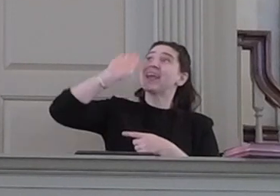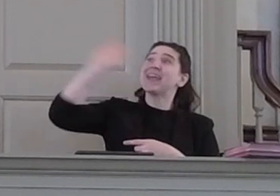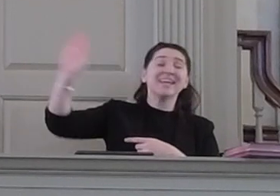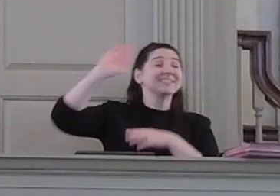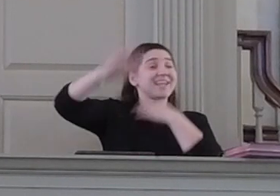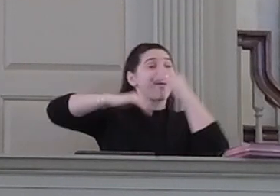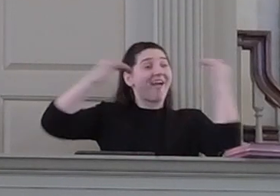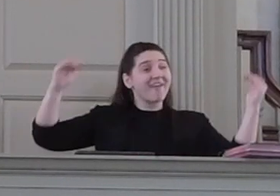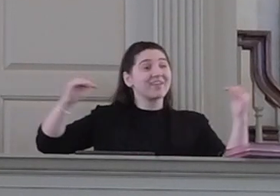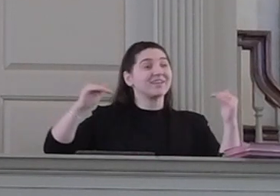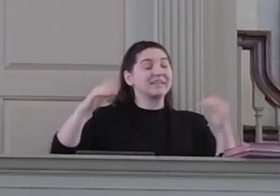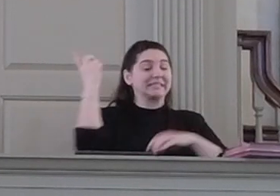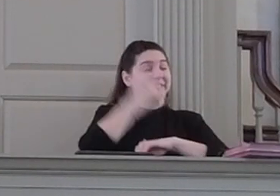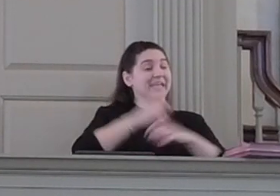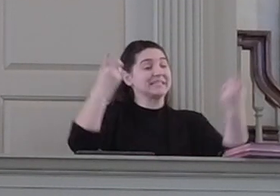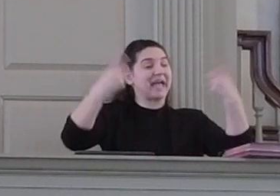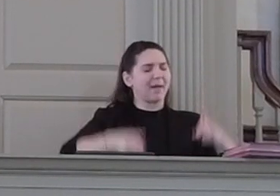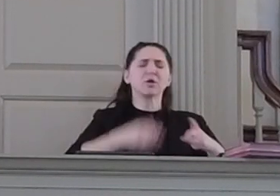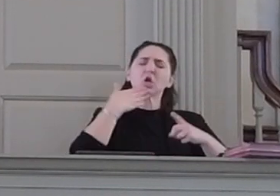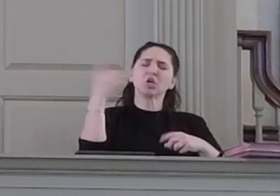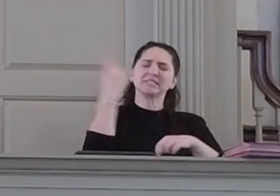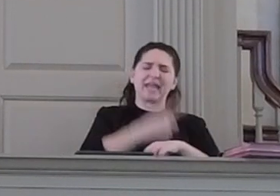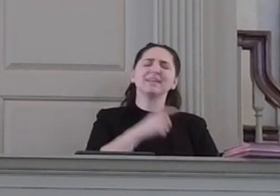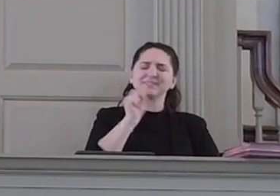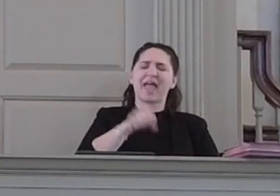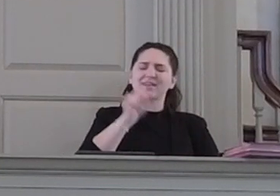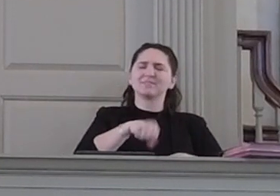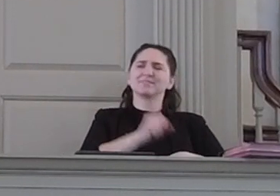Days like that were good days.